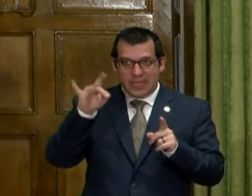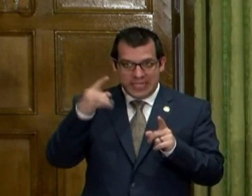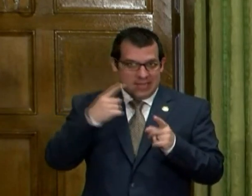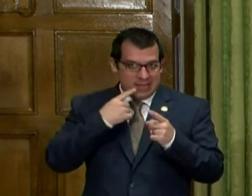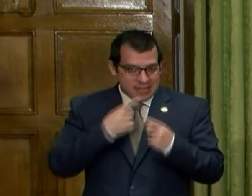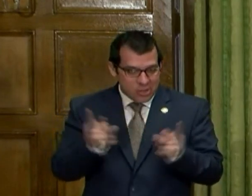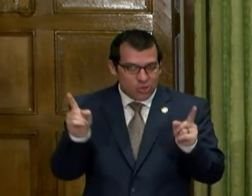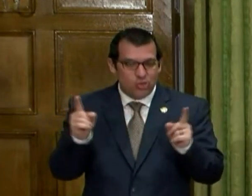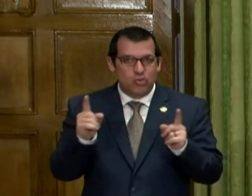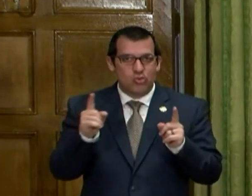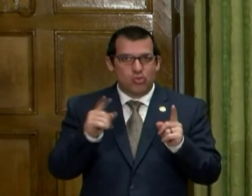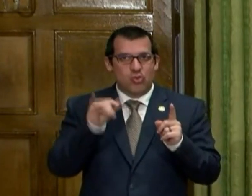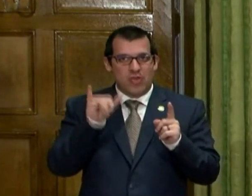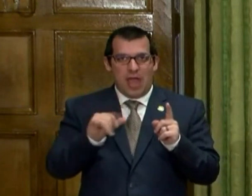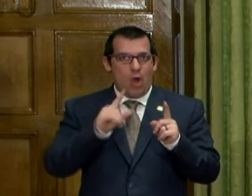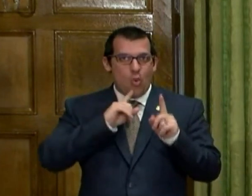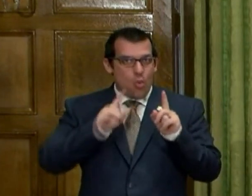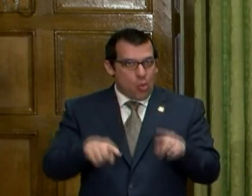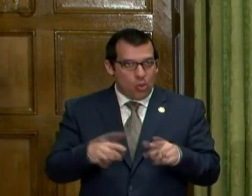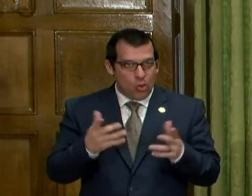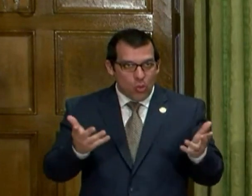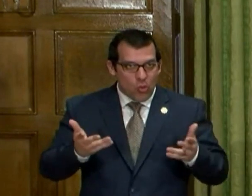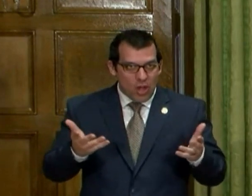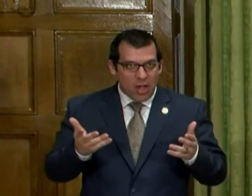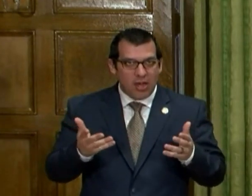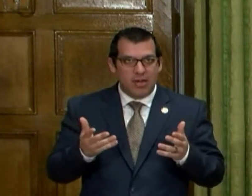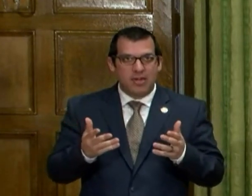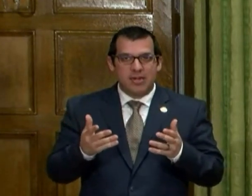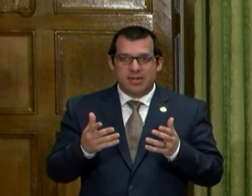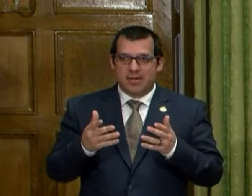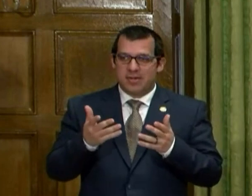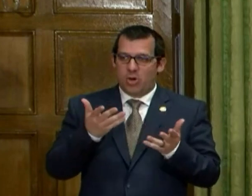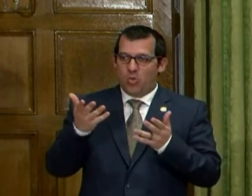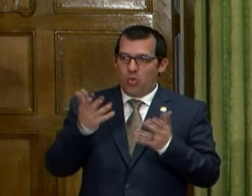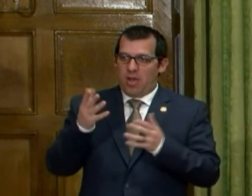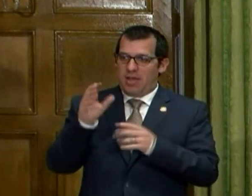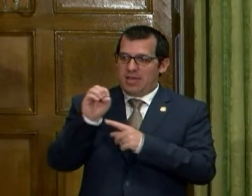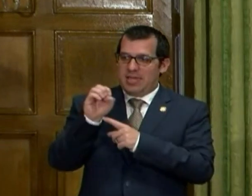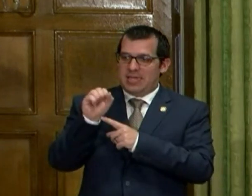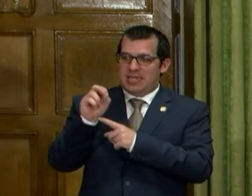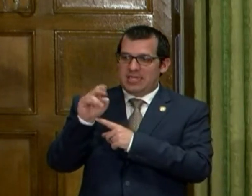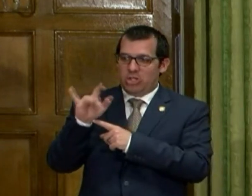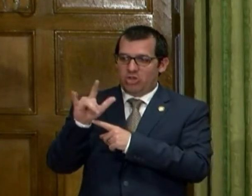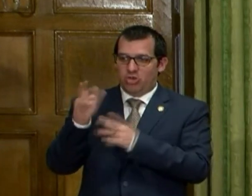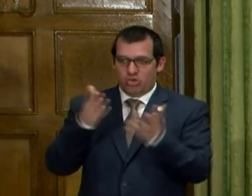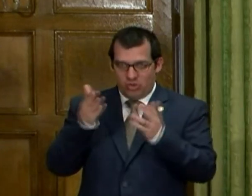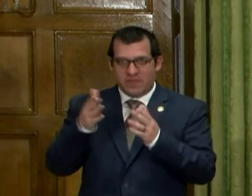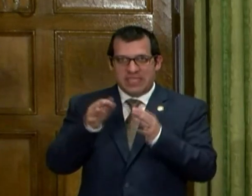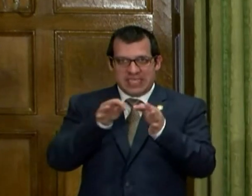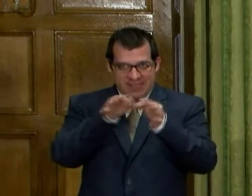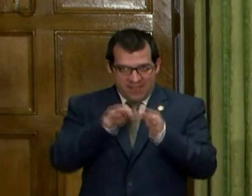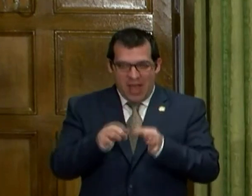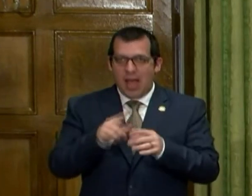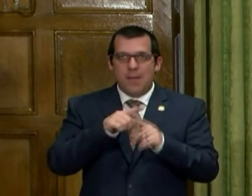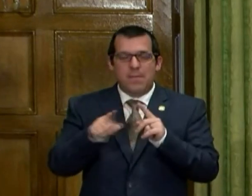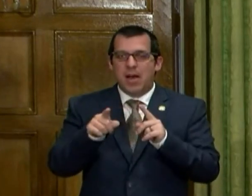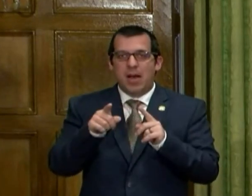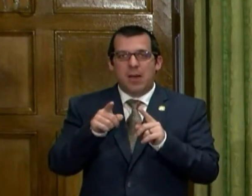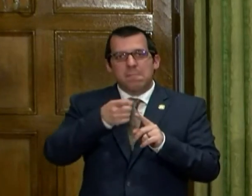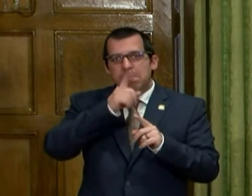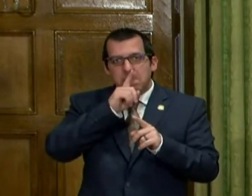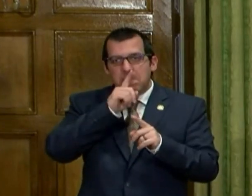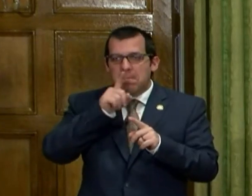order, and it basically said, defined what essential services are, but did not direct